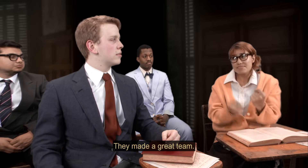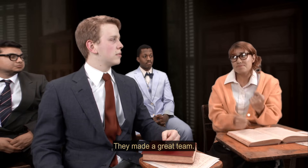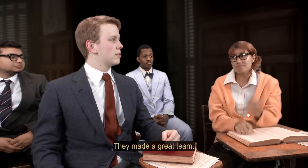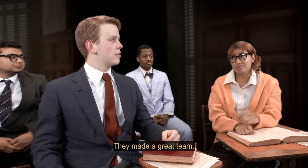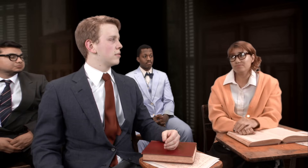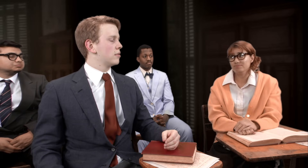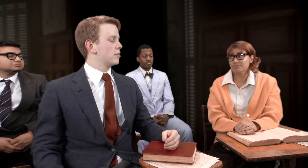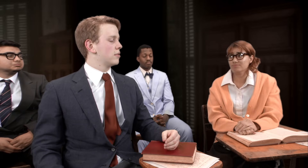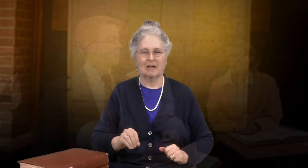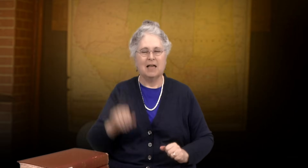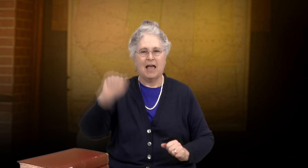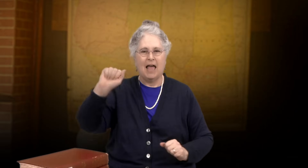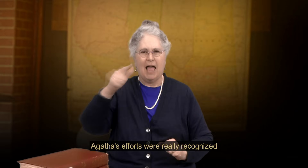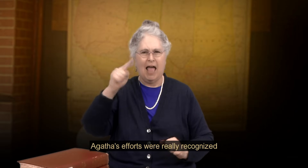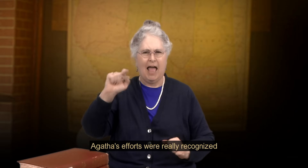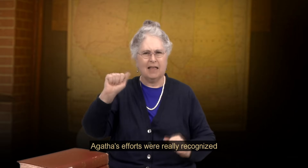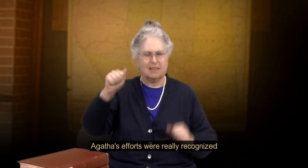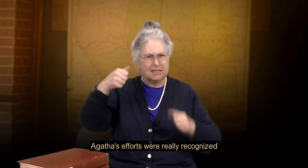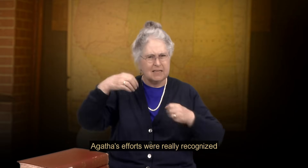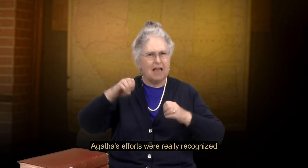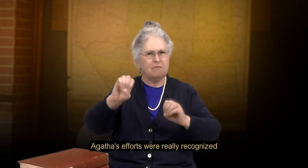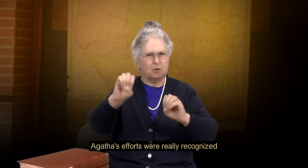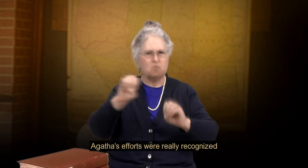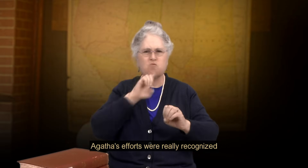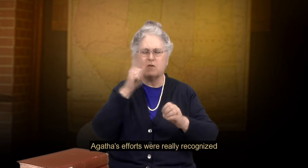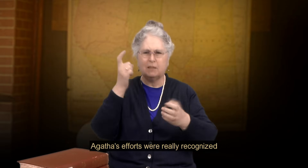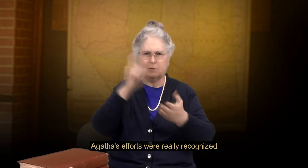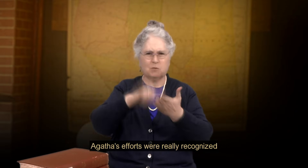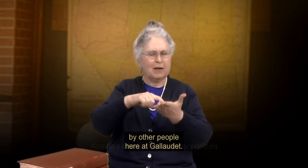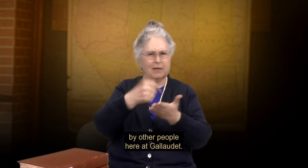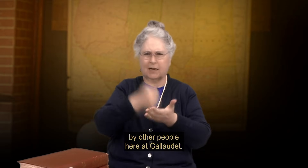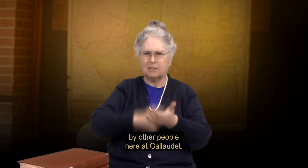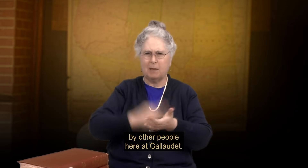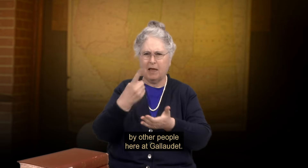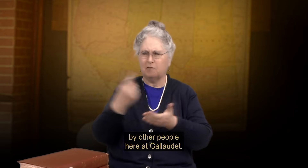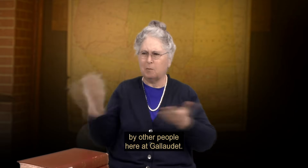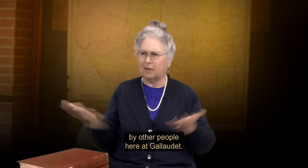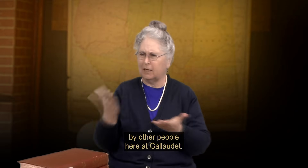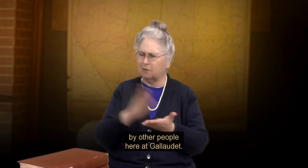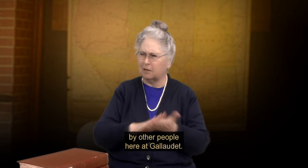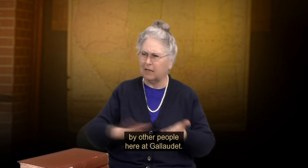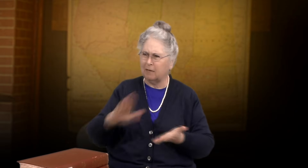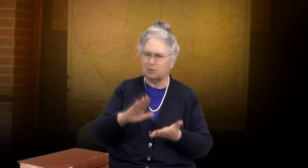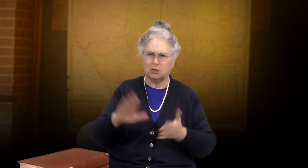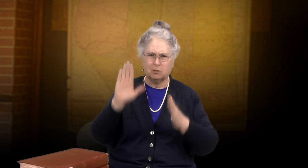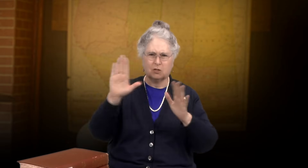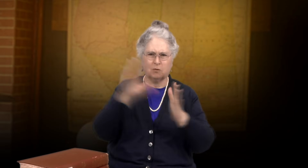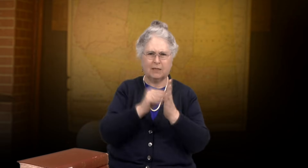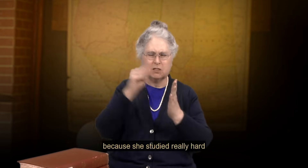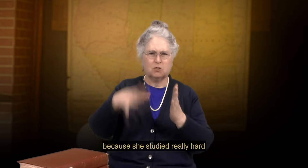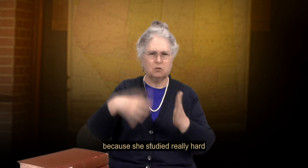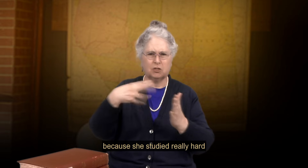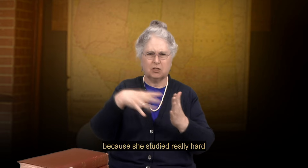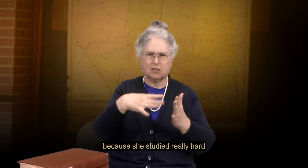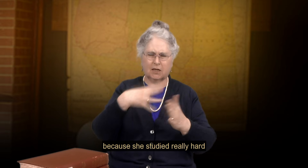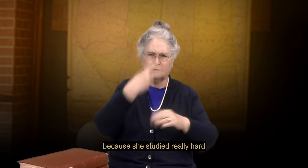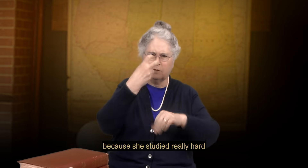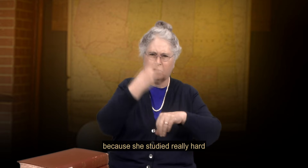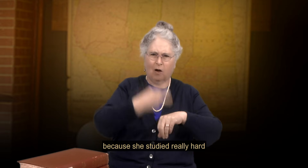team. Agatha's efforts were really recognized by other people here at Gallaudet because she studied really